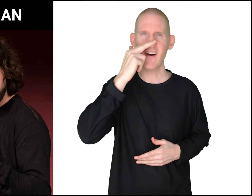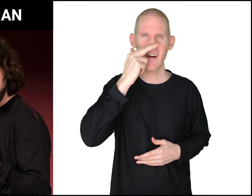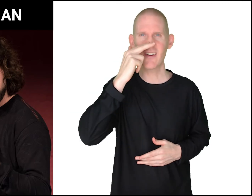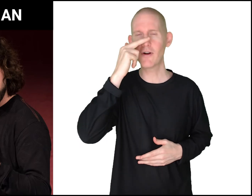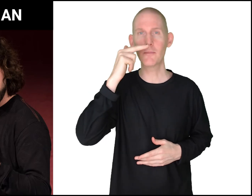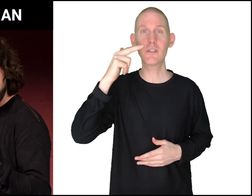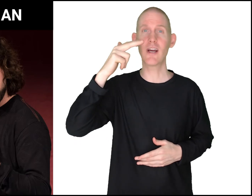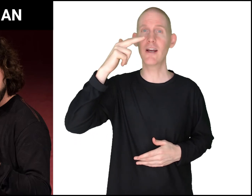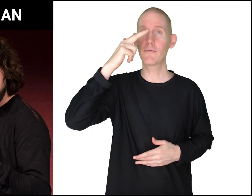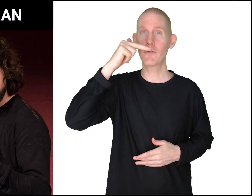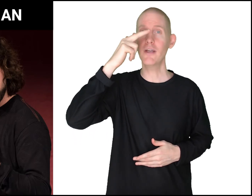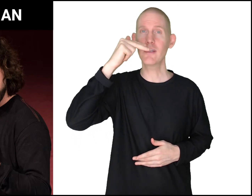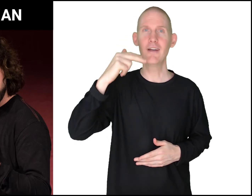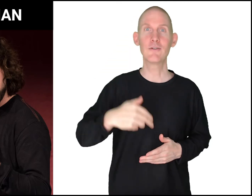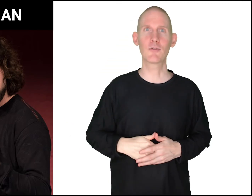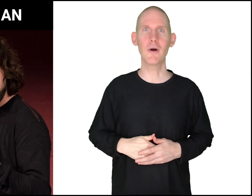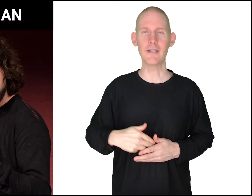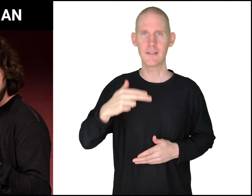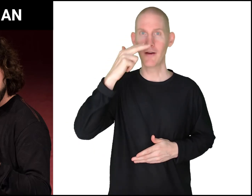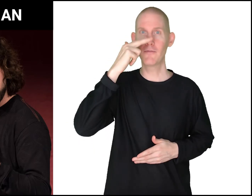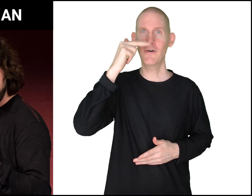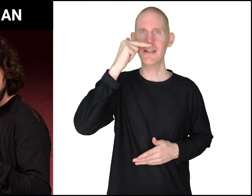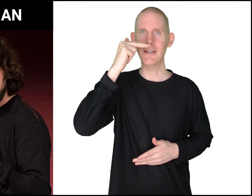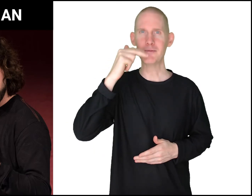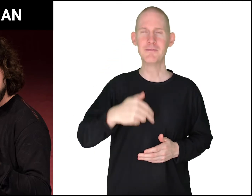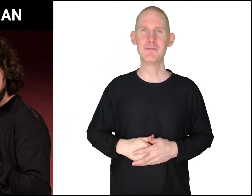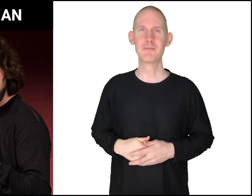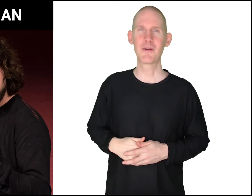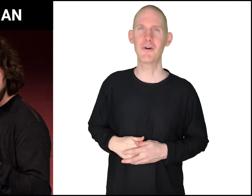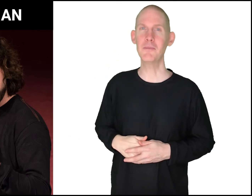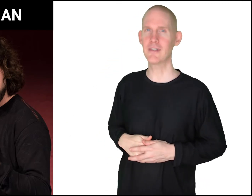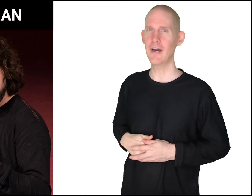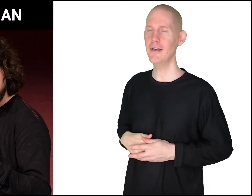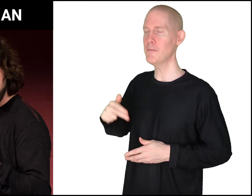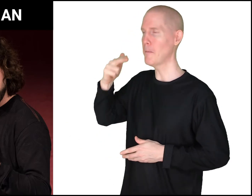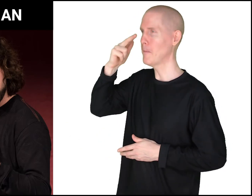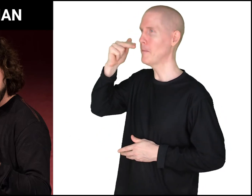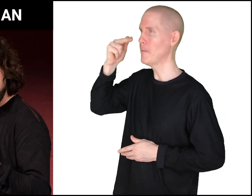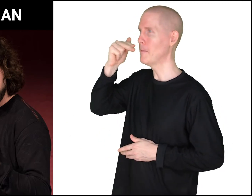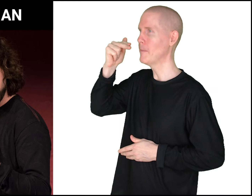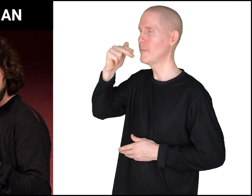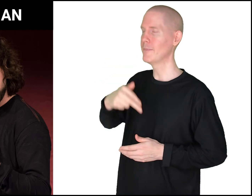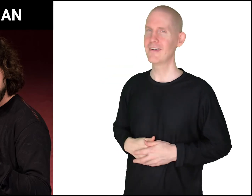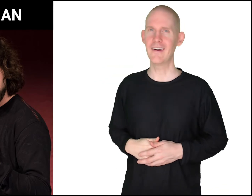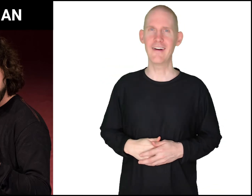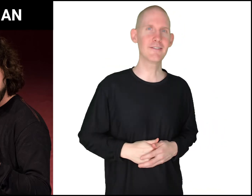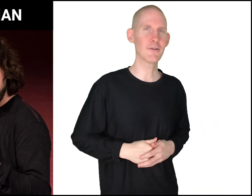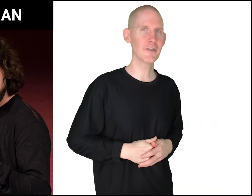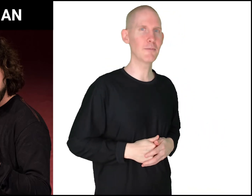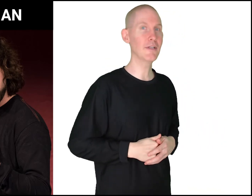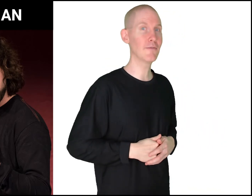hard rub, just kind of flick twice. Funny. From the side, all right, so this means